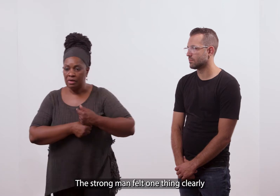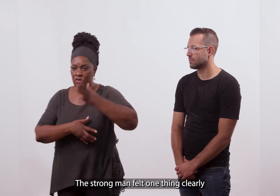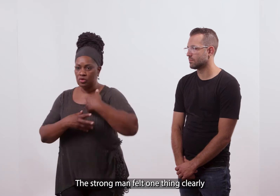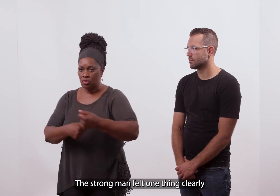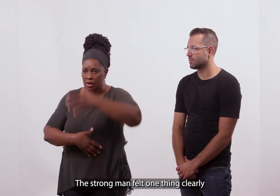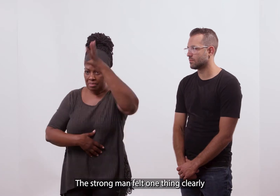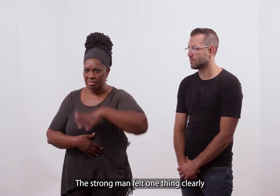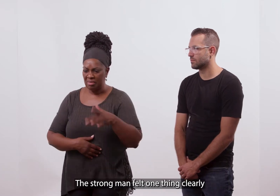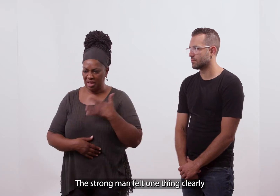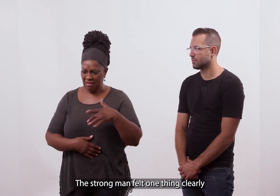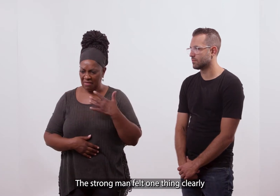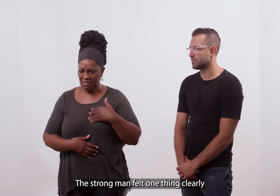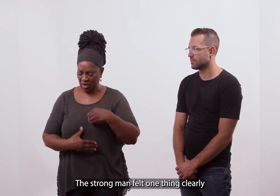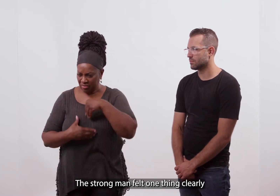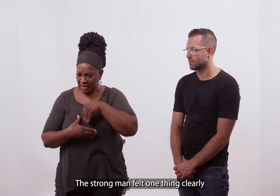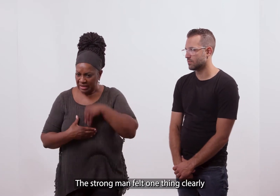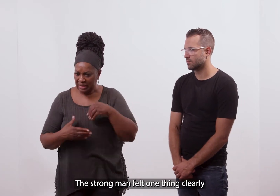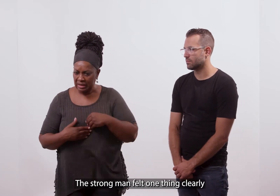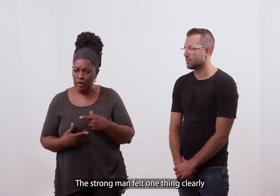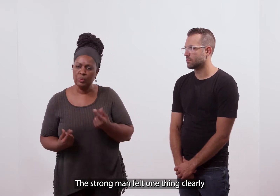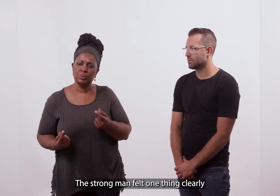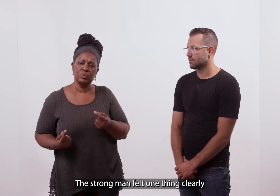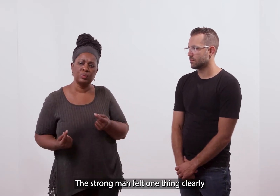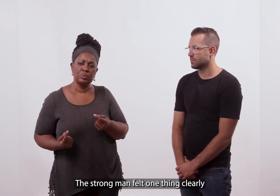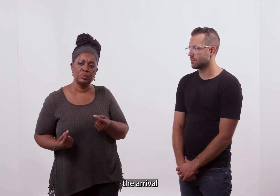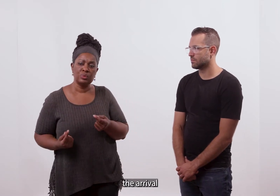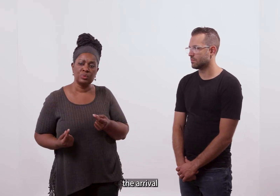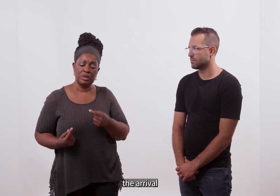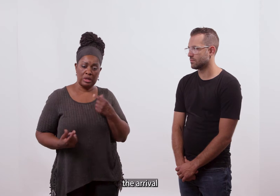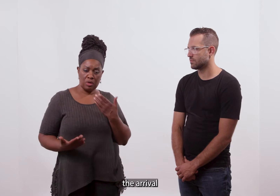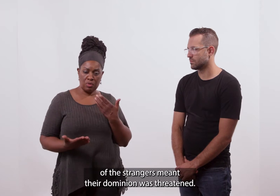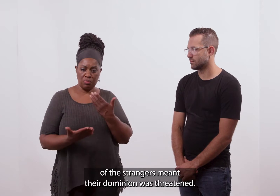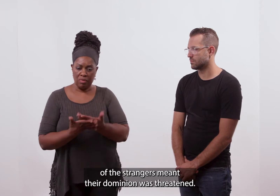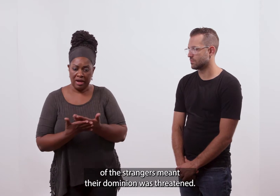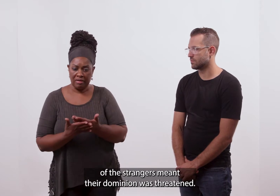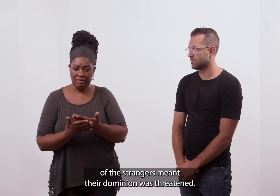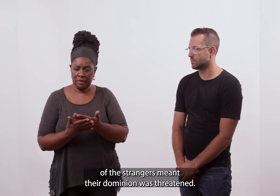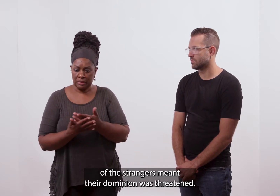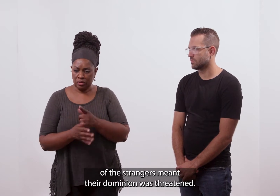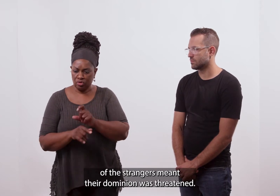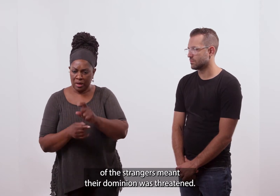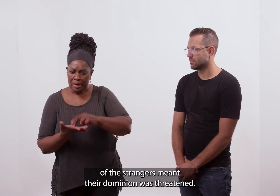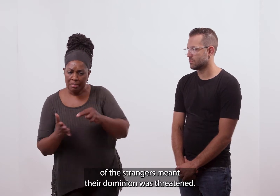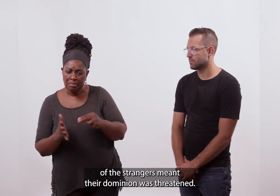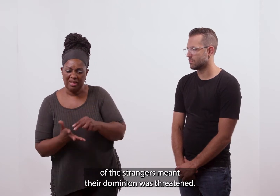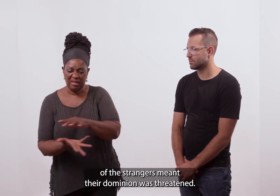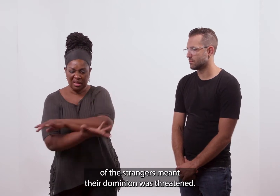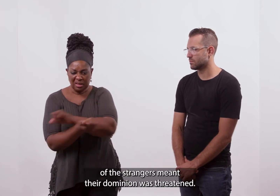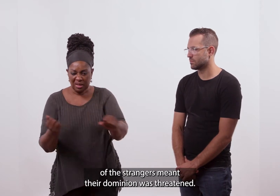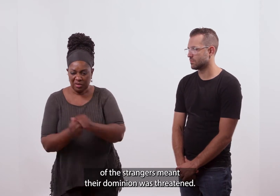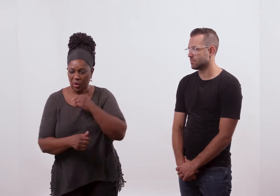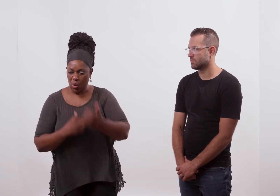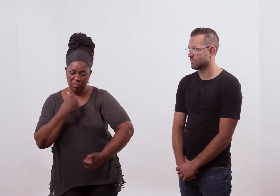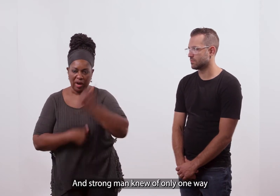strong man felt one thing clearly. The arrival of the strangers meant their dominion was